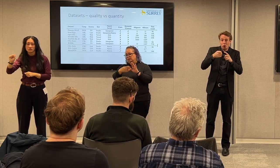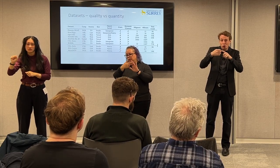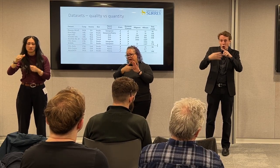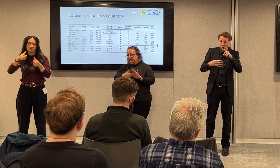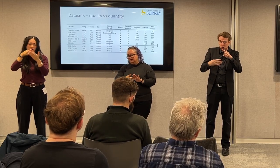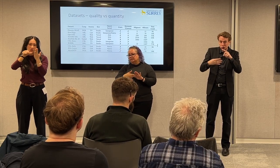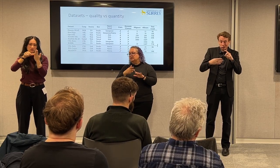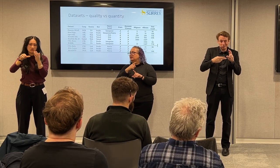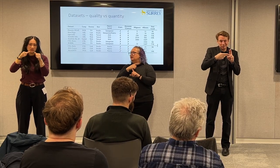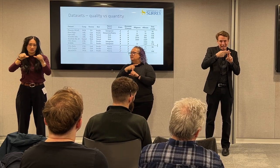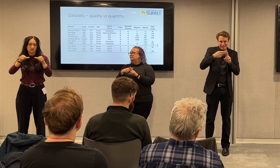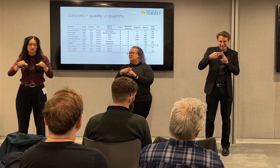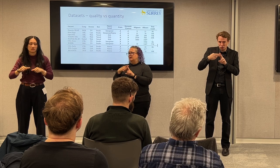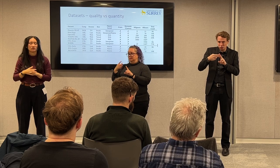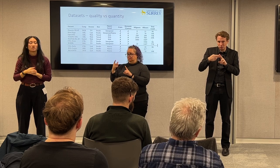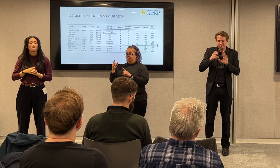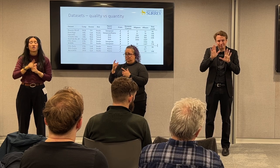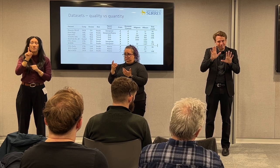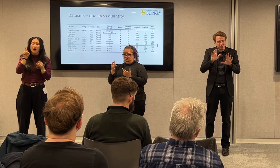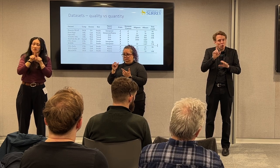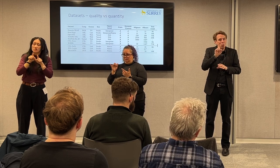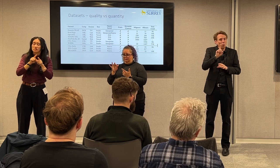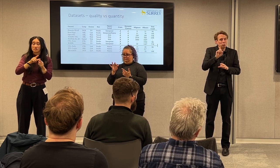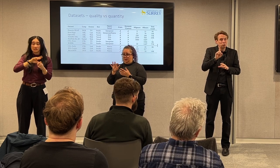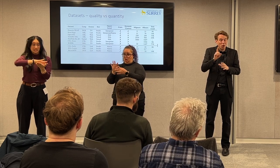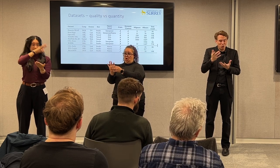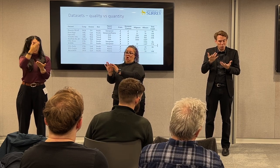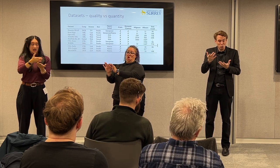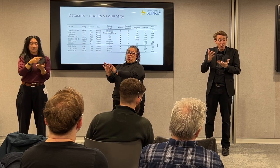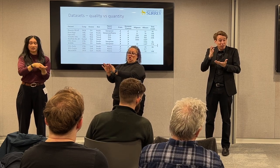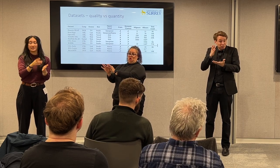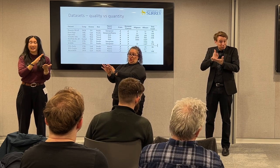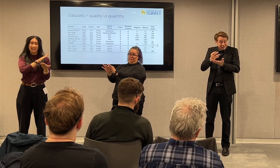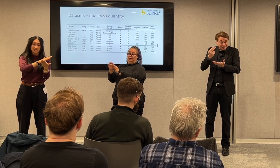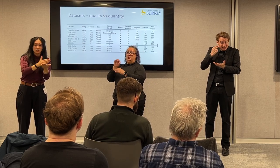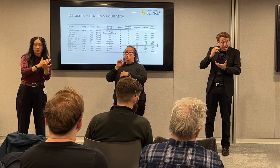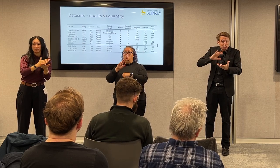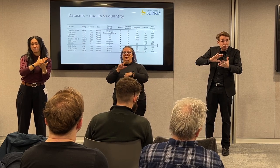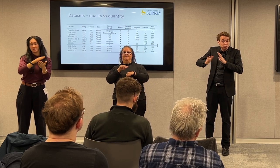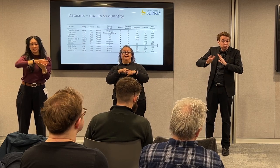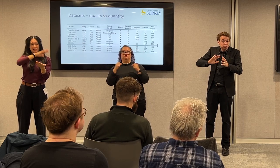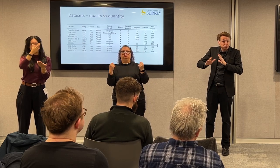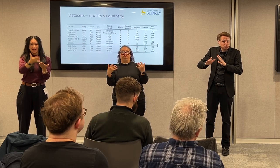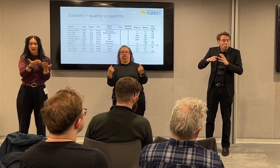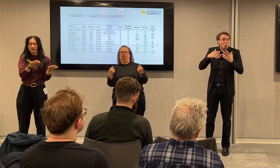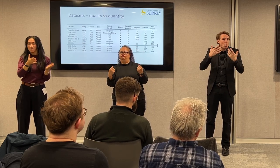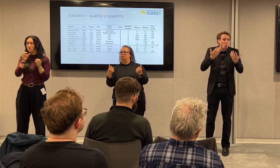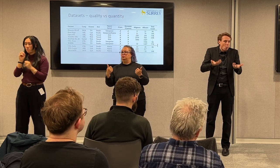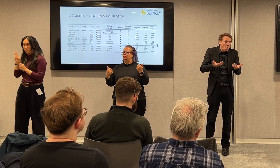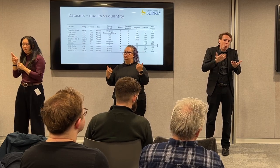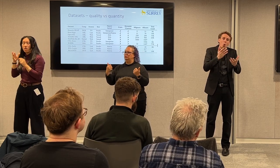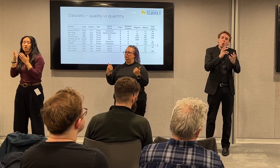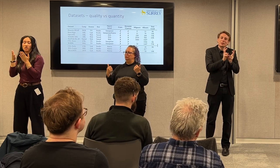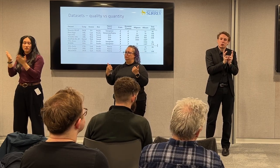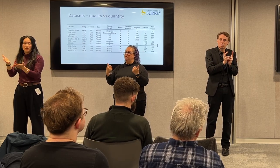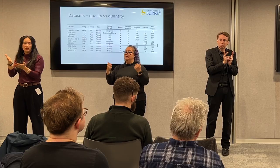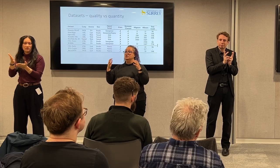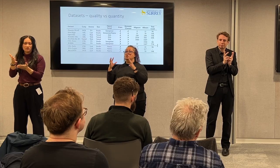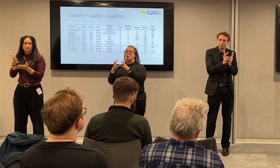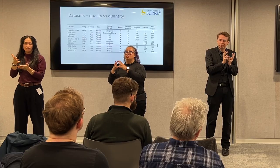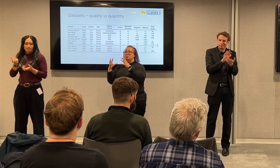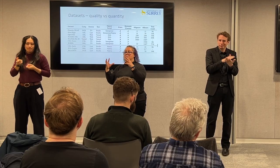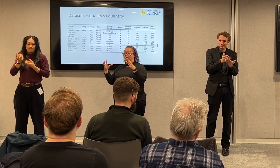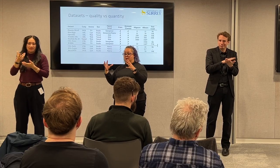also to do with whether it's interpreted or native data, right? And actually, a lot of the large data sets we're working on is interpreted